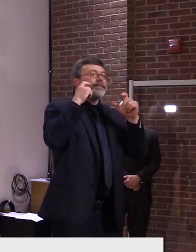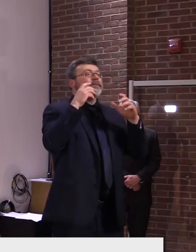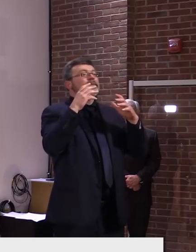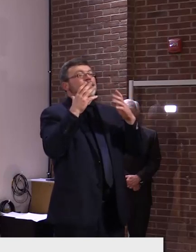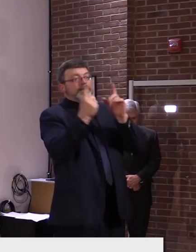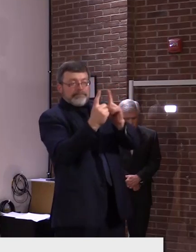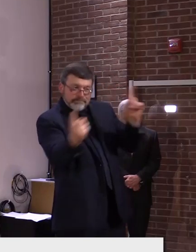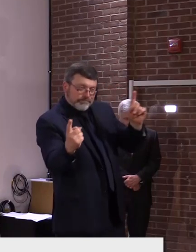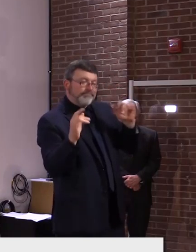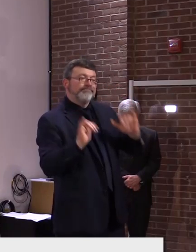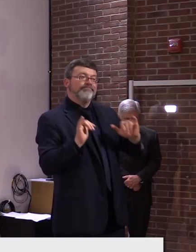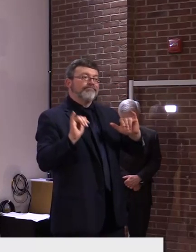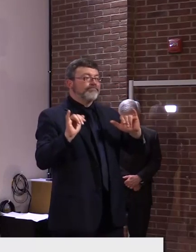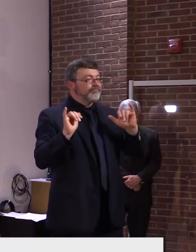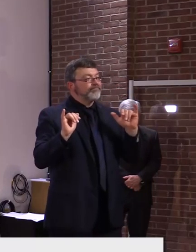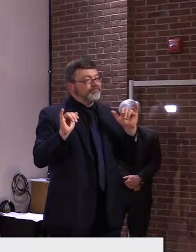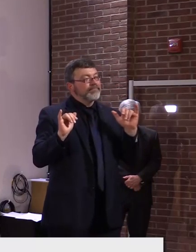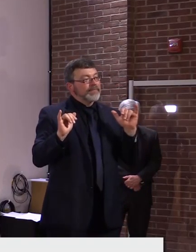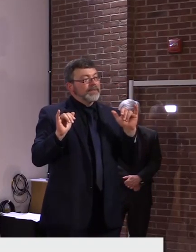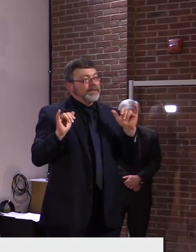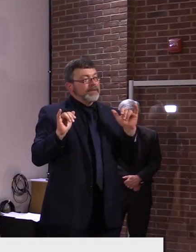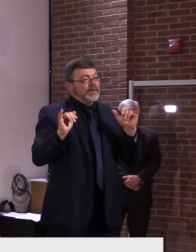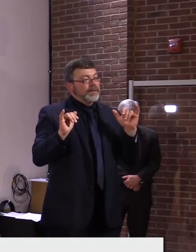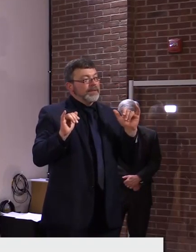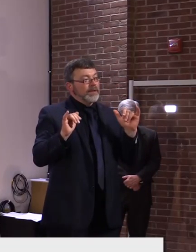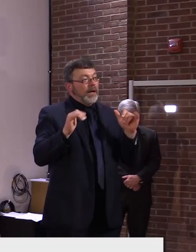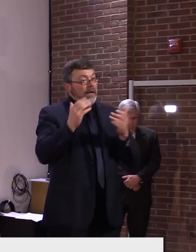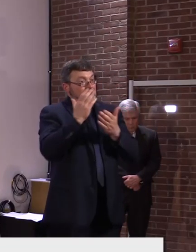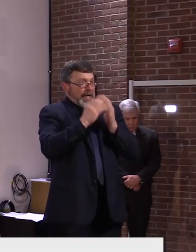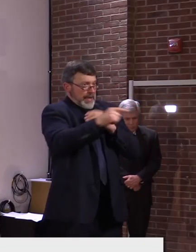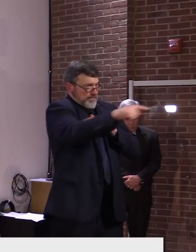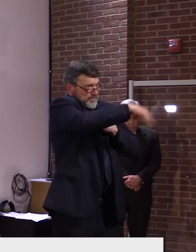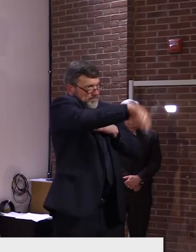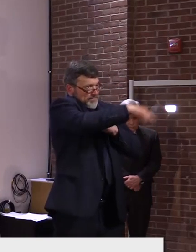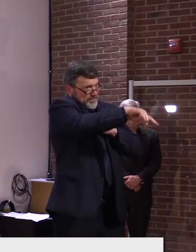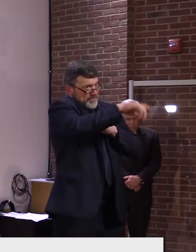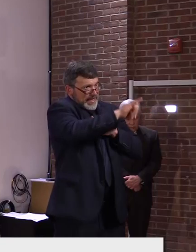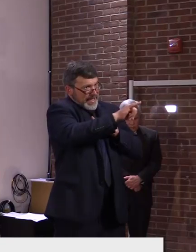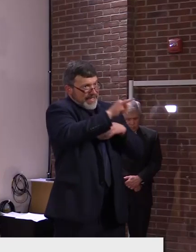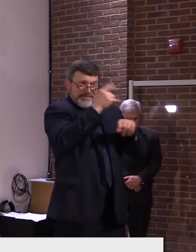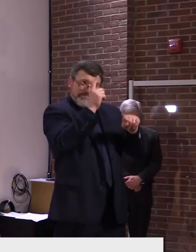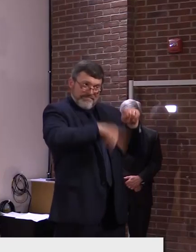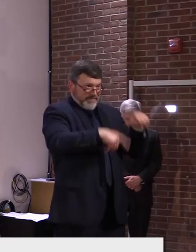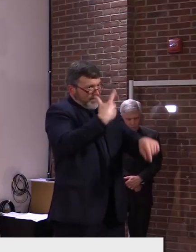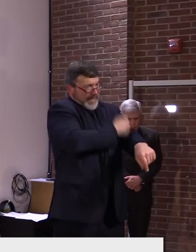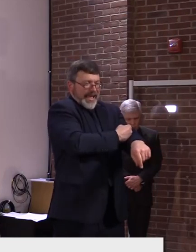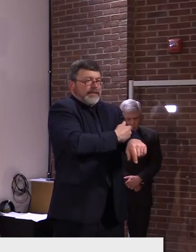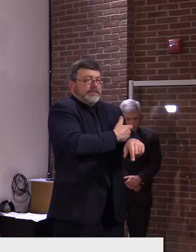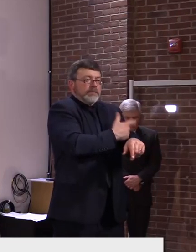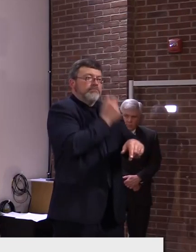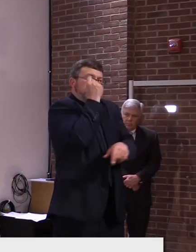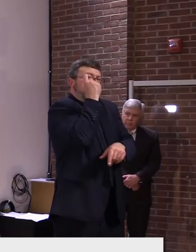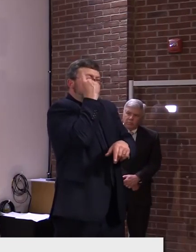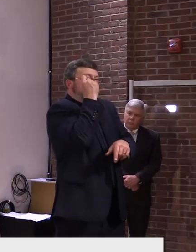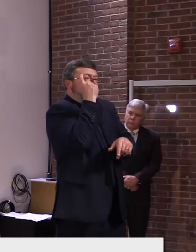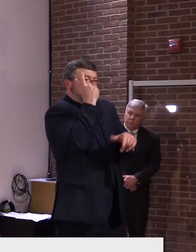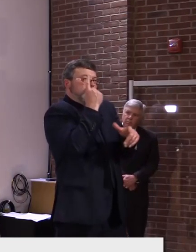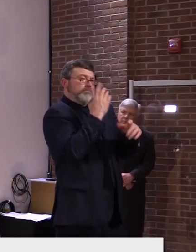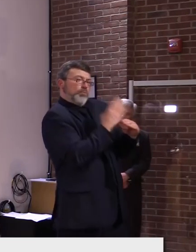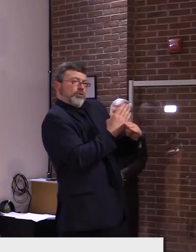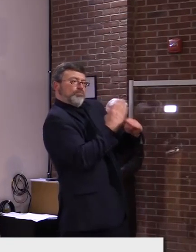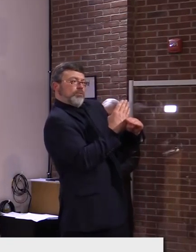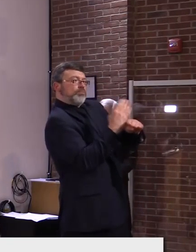residents living in congregate settings. So again, another real-world example of the power of these vaccines